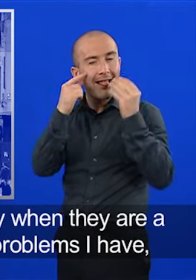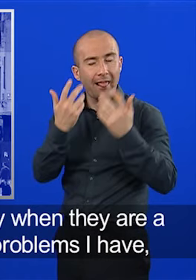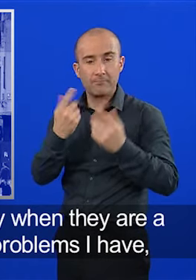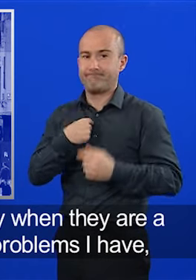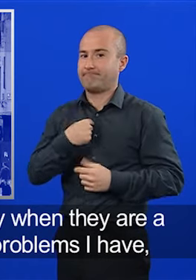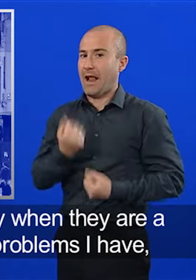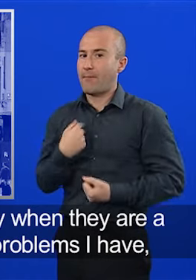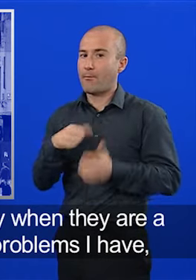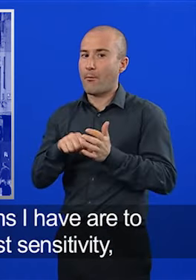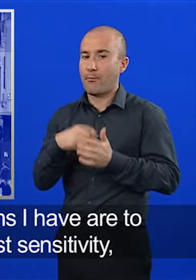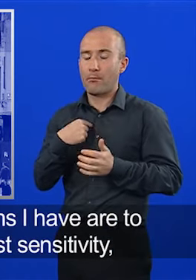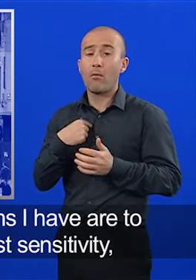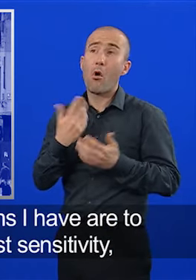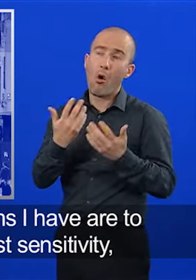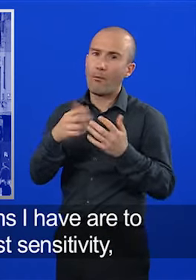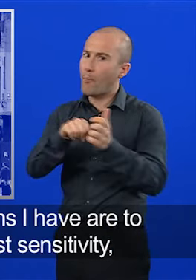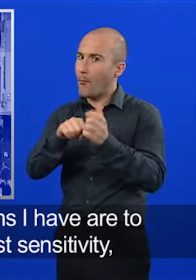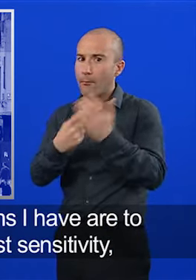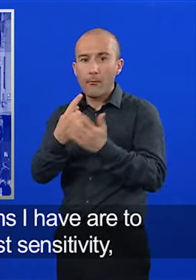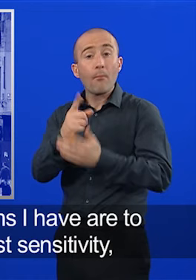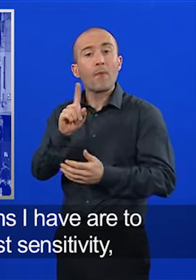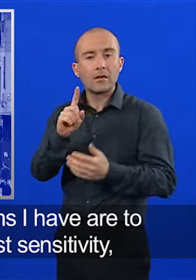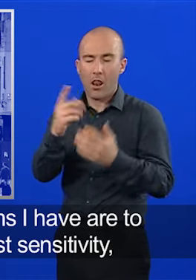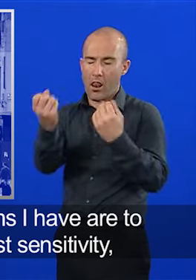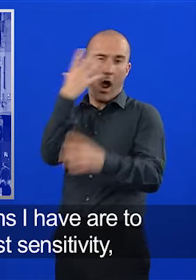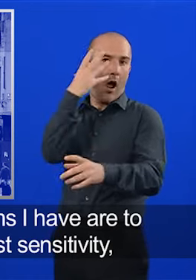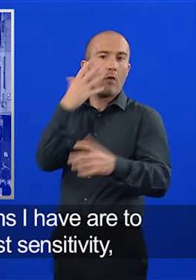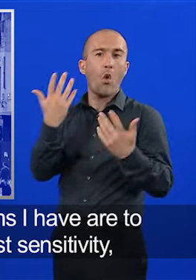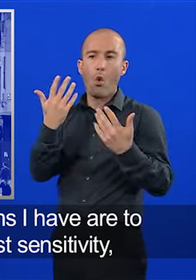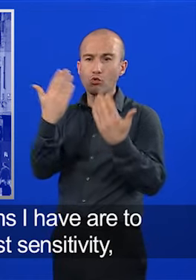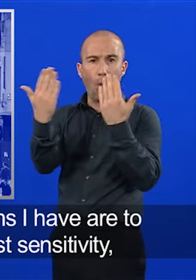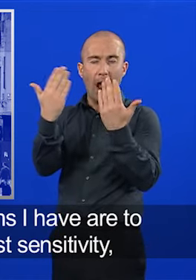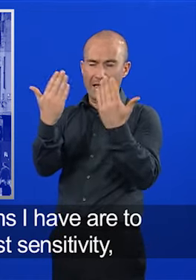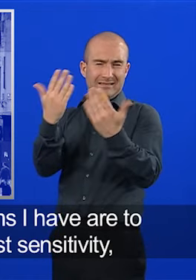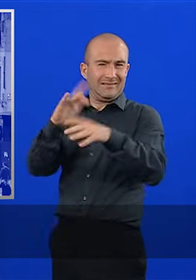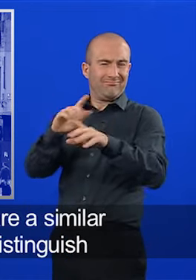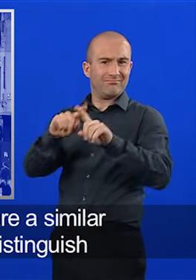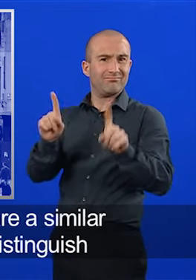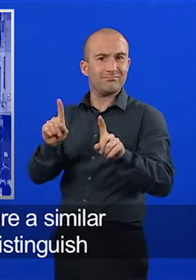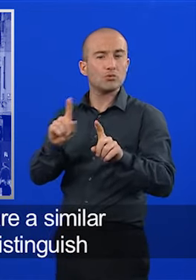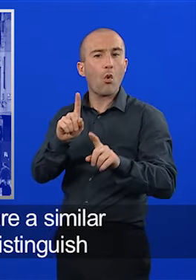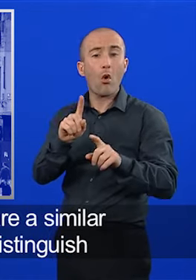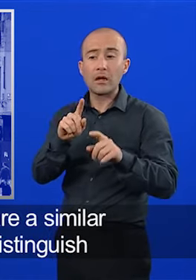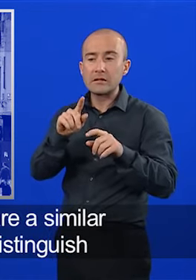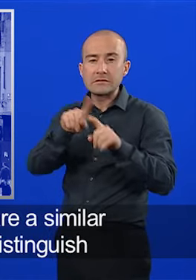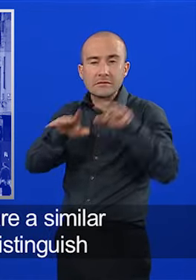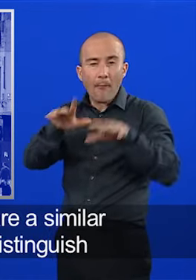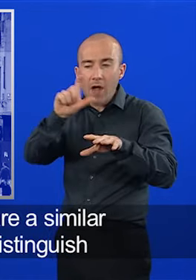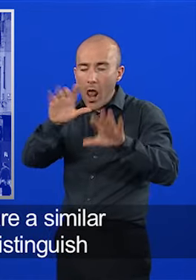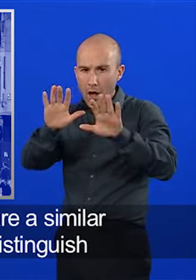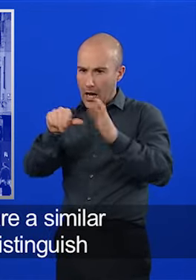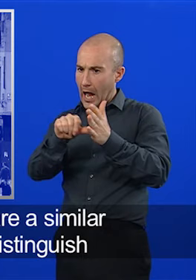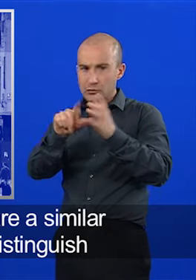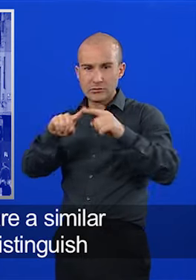One of the problems I have, or several of the problems I have, are to do with glare, contrast sensitivity, so I find things which are very similar